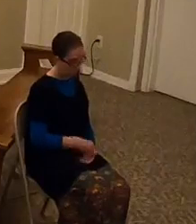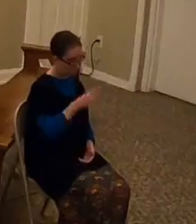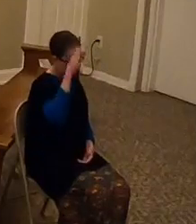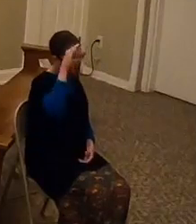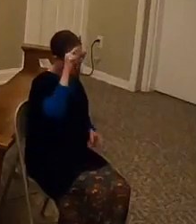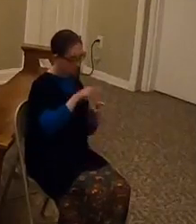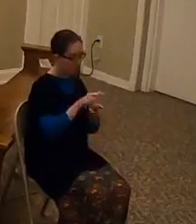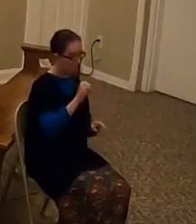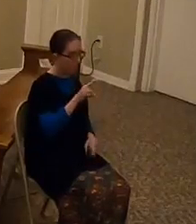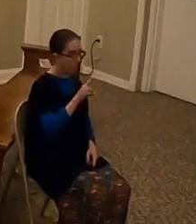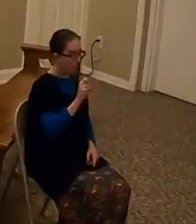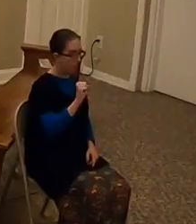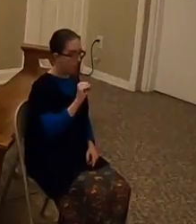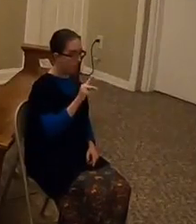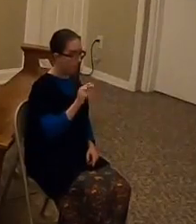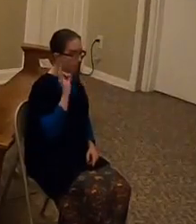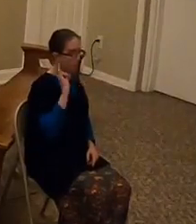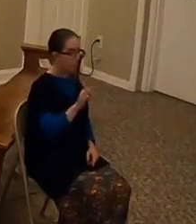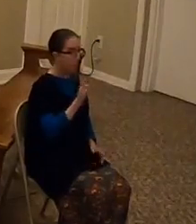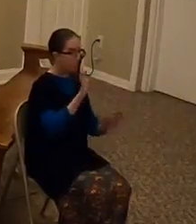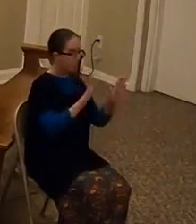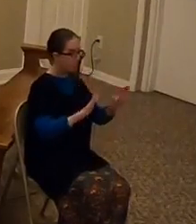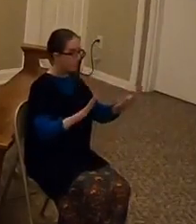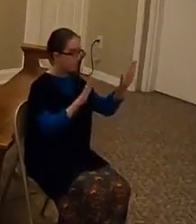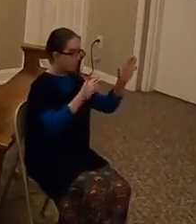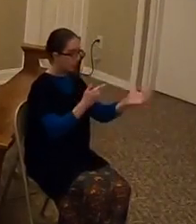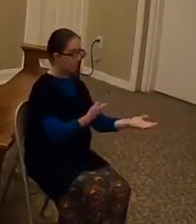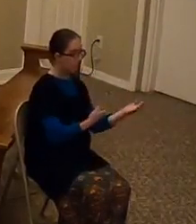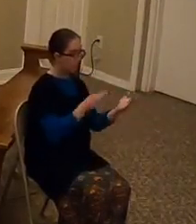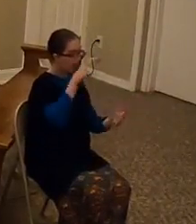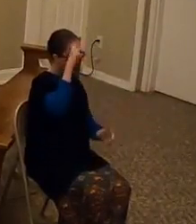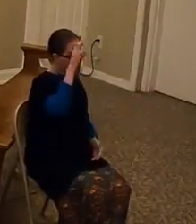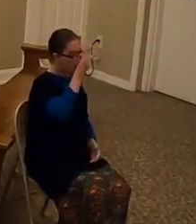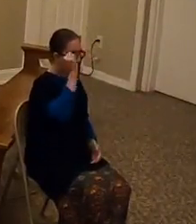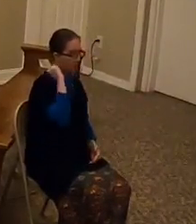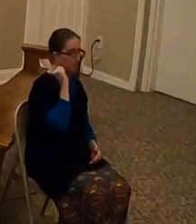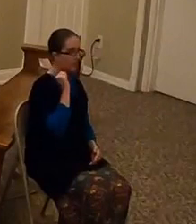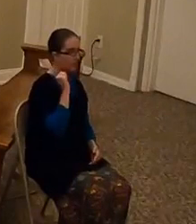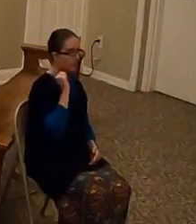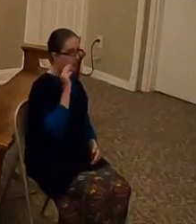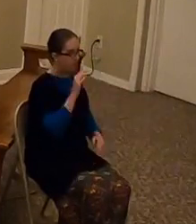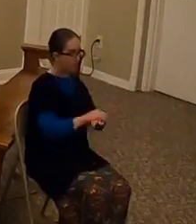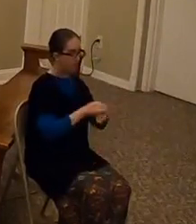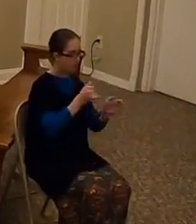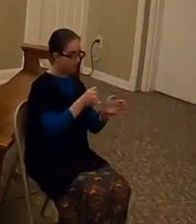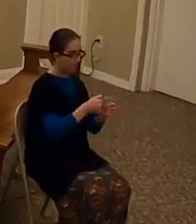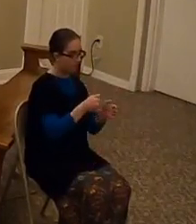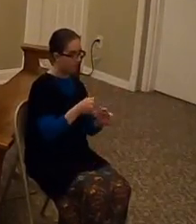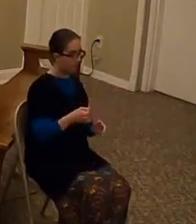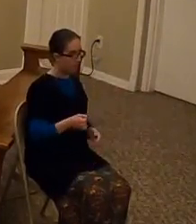Brother Music preached Sunday night and he was right on it. Amen.